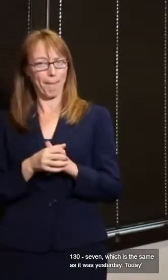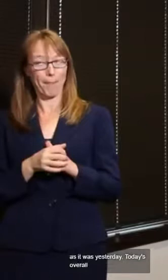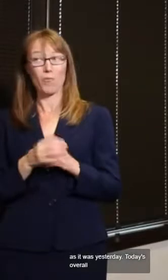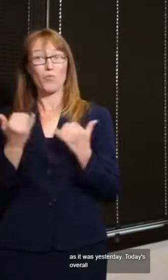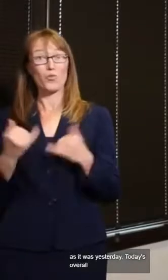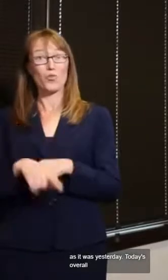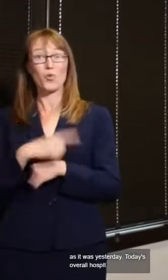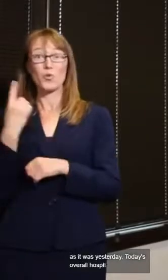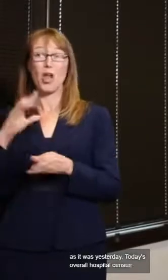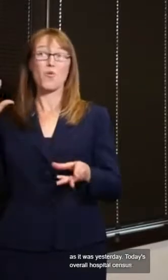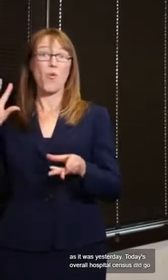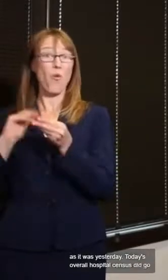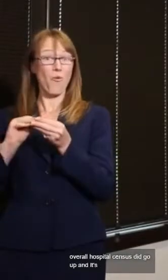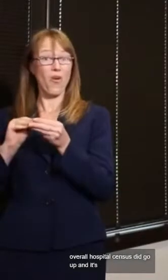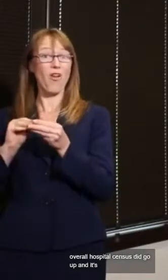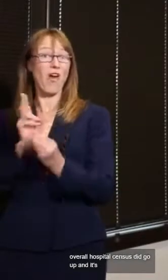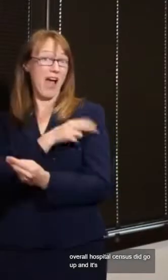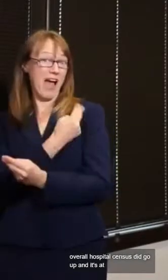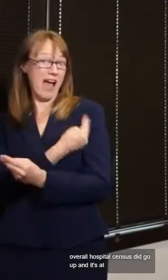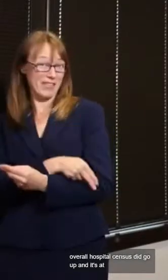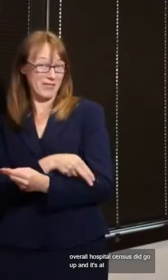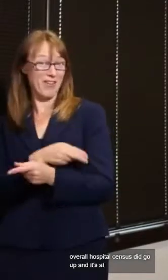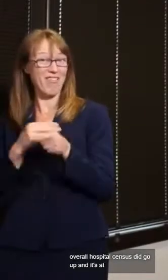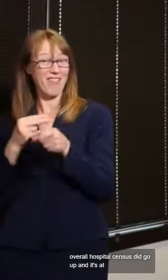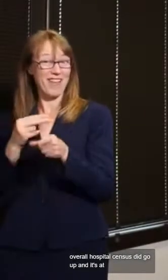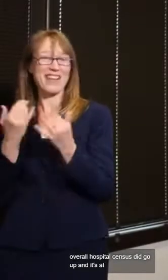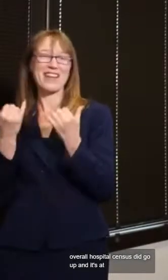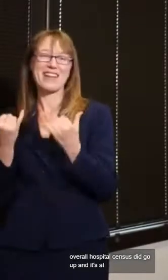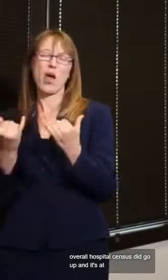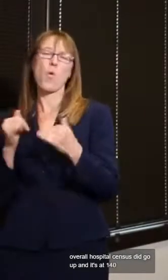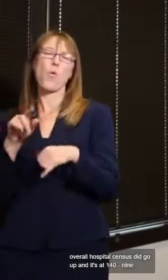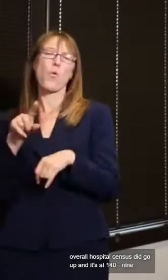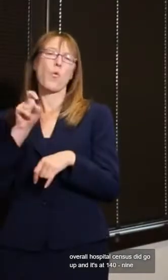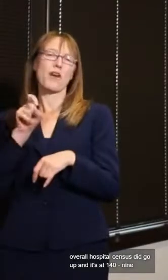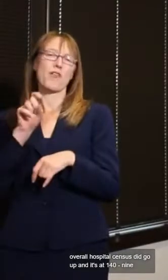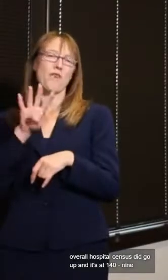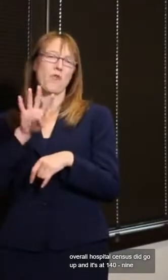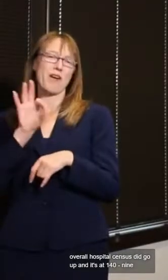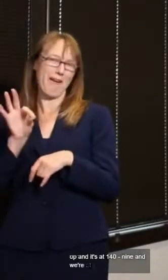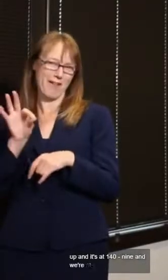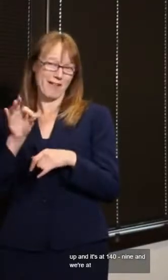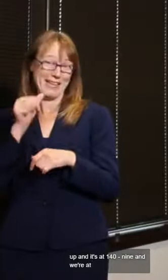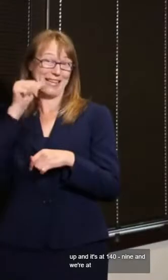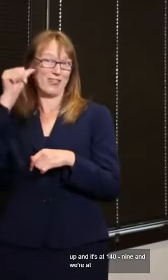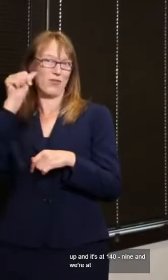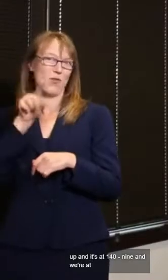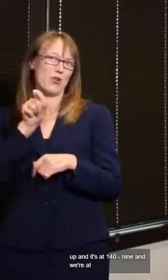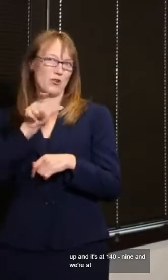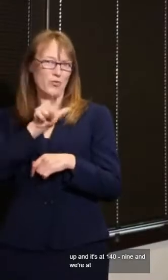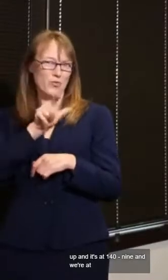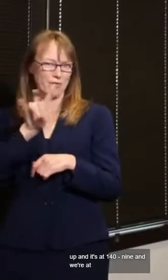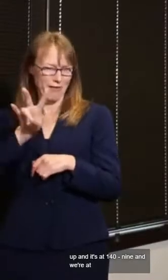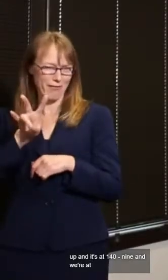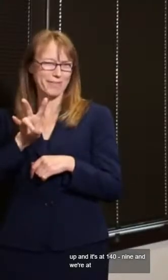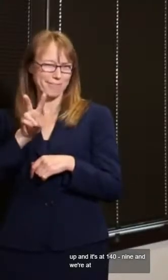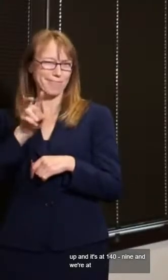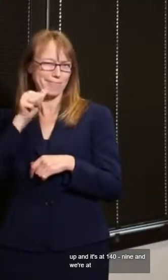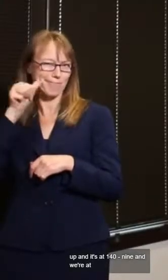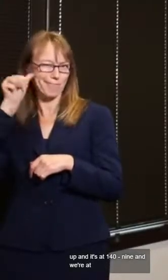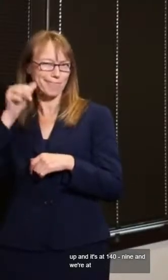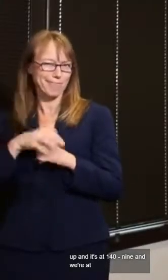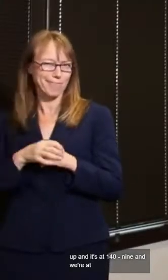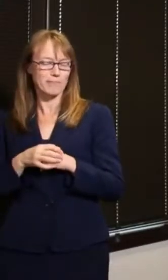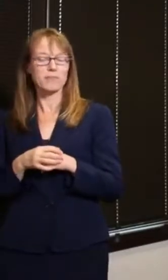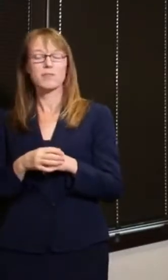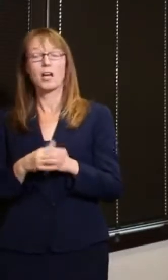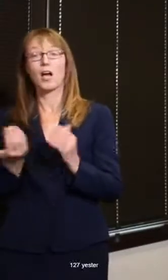did go up, and it's at 149, and we were at 127 yesterday. Again, we're